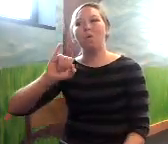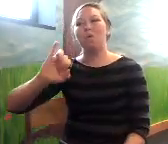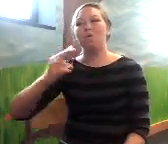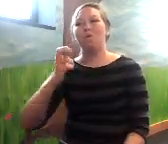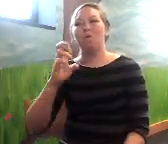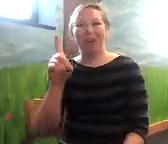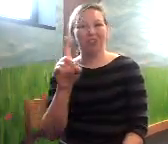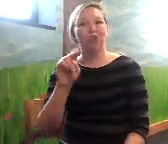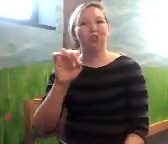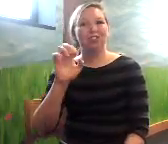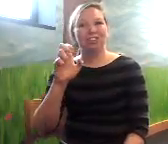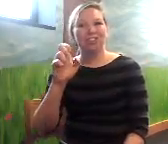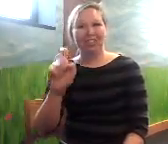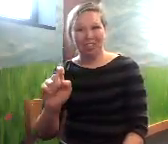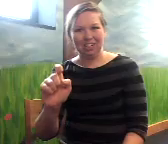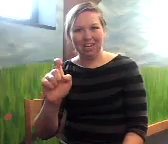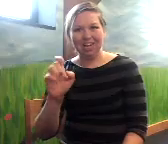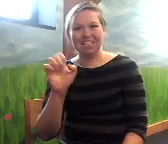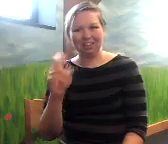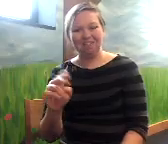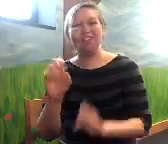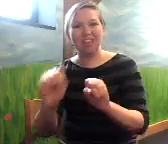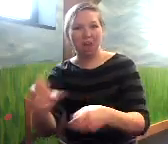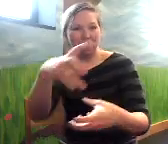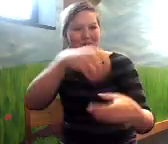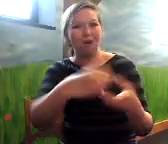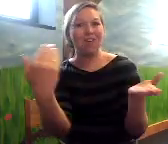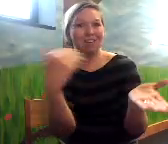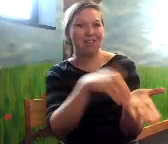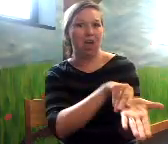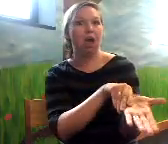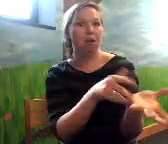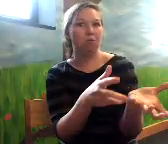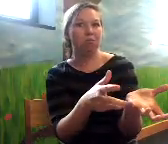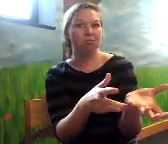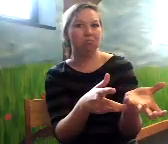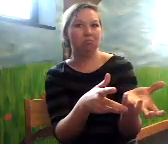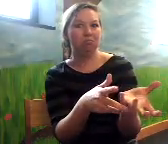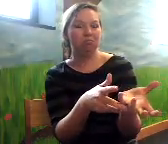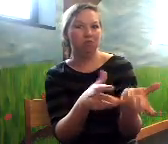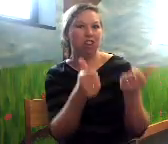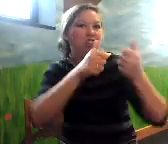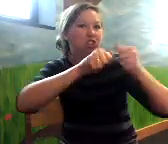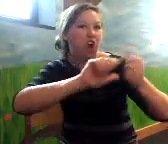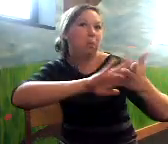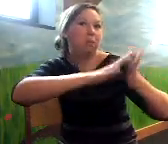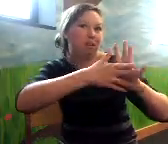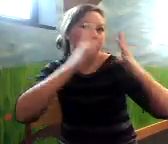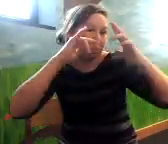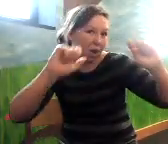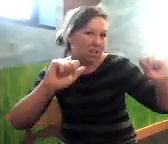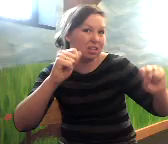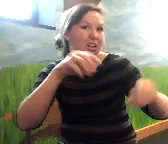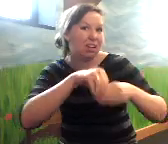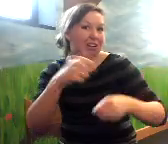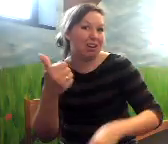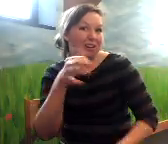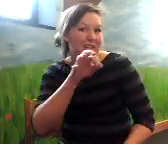so phase 6 of this is, again, probably a phase your